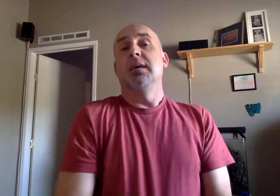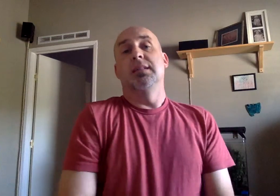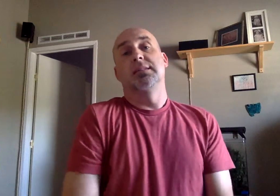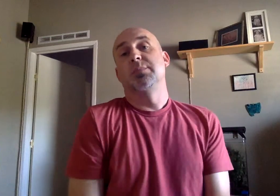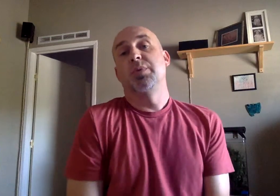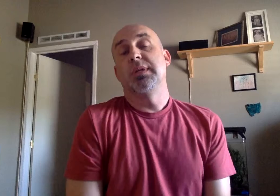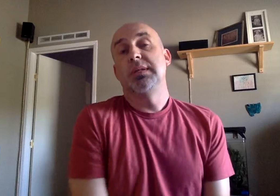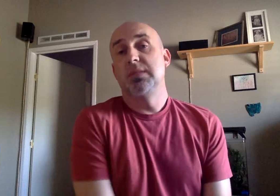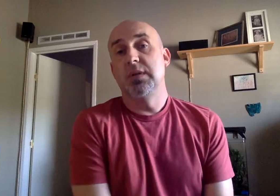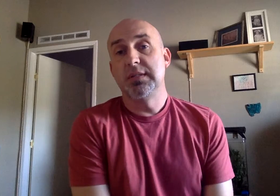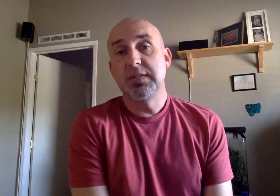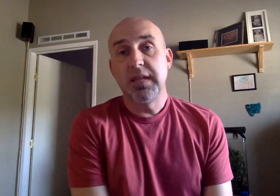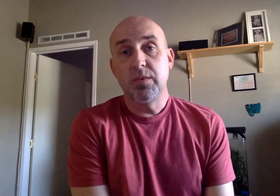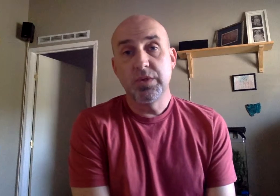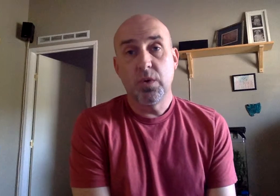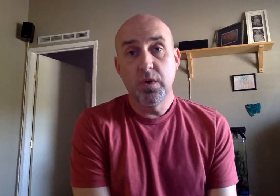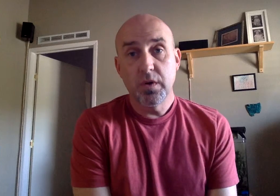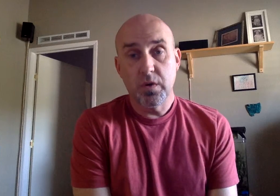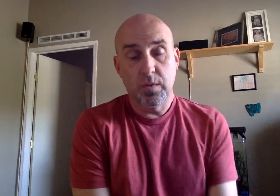This is a pretty easy one. This is that rhetorical one.